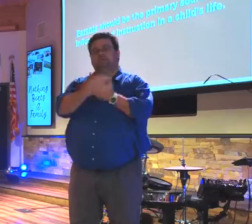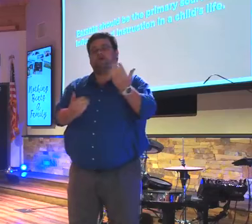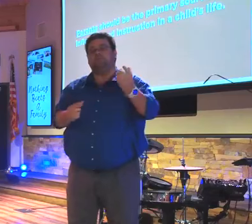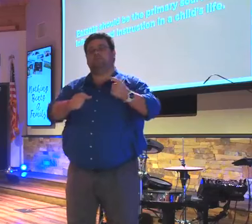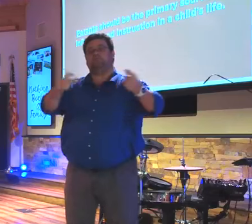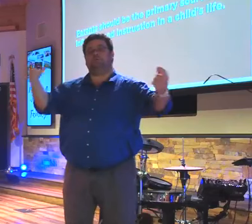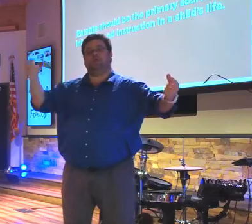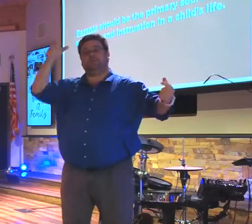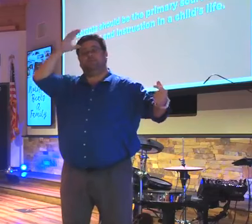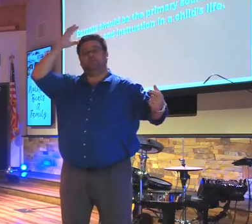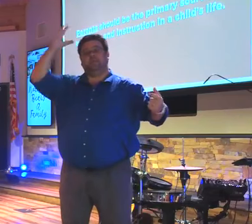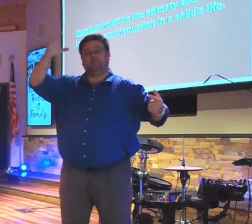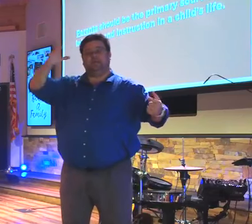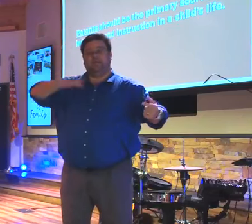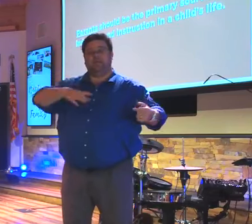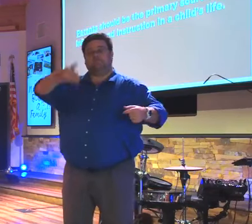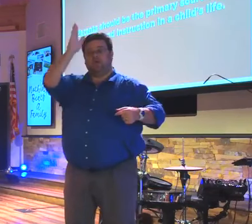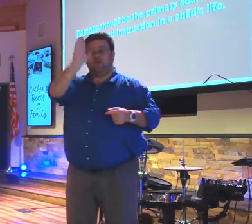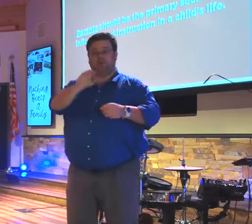men of God in the Bible